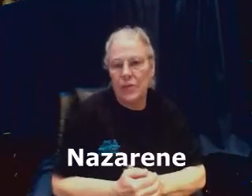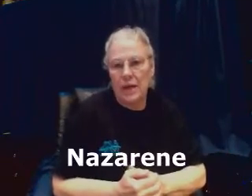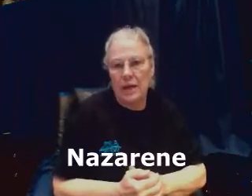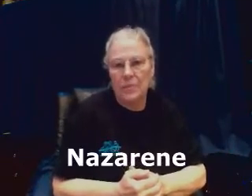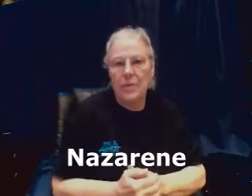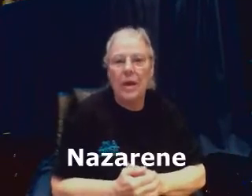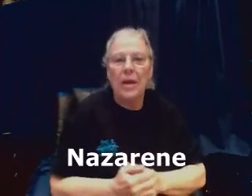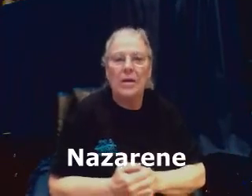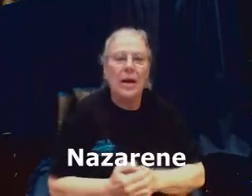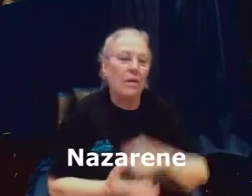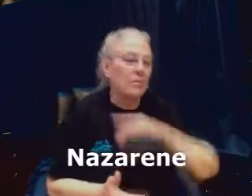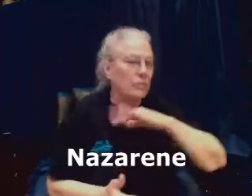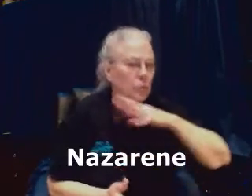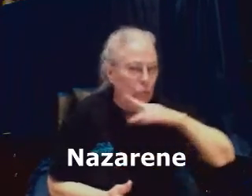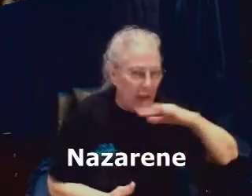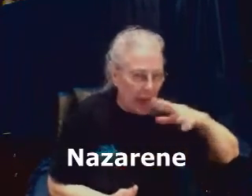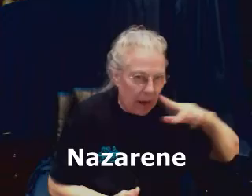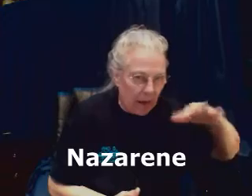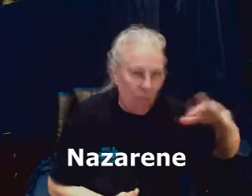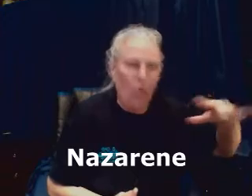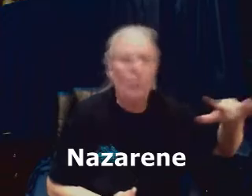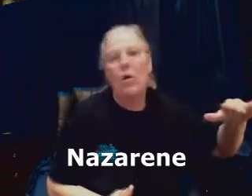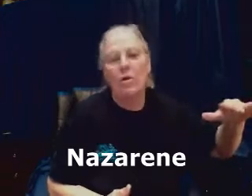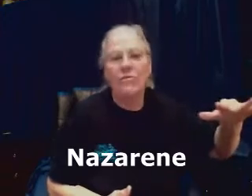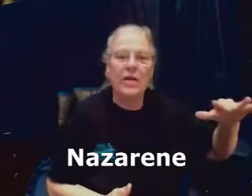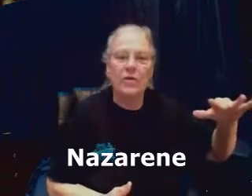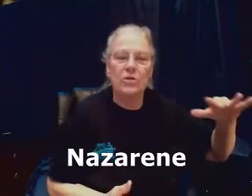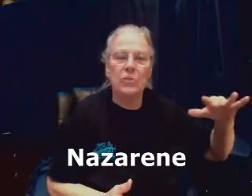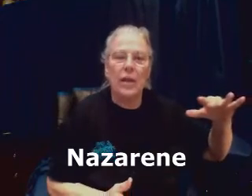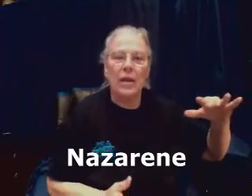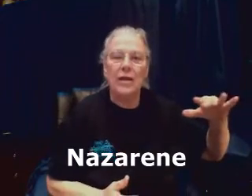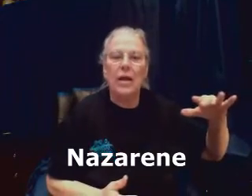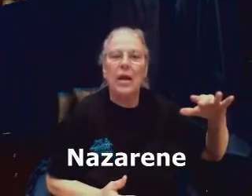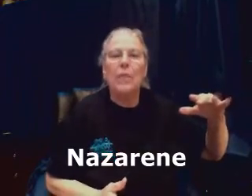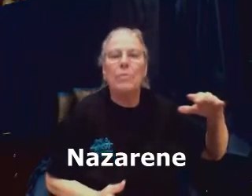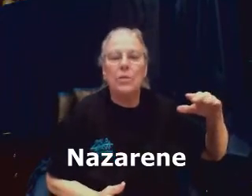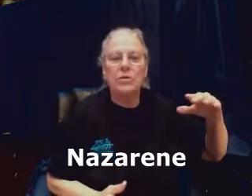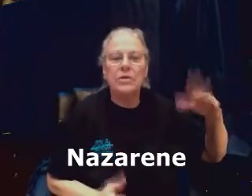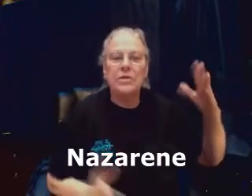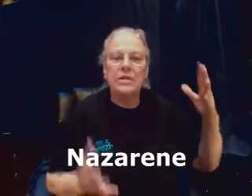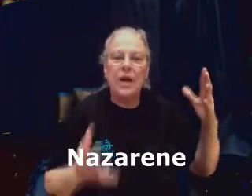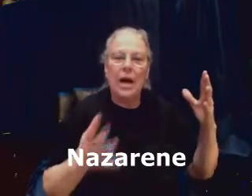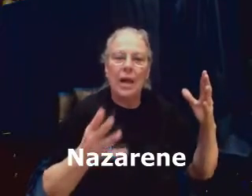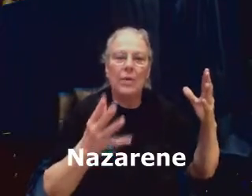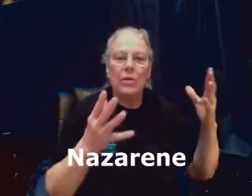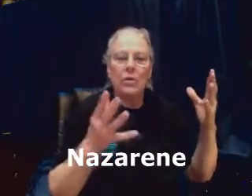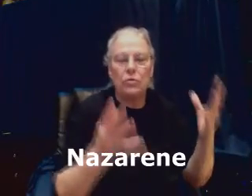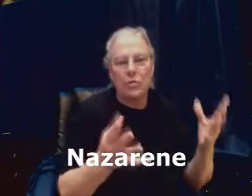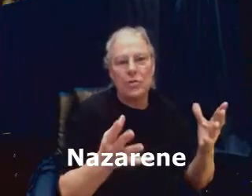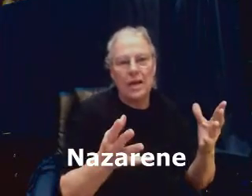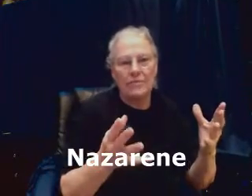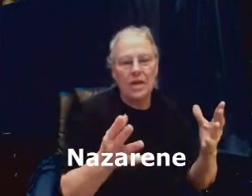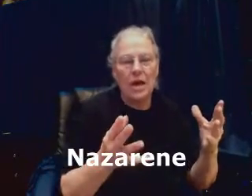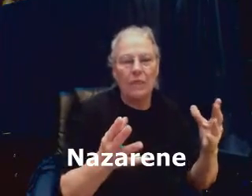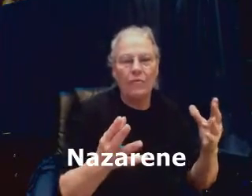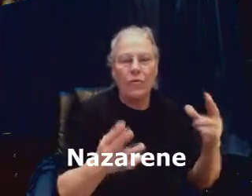Nazarene. Now, you can, what we call finger spell it. Most of the time, you don't have time for